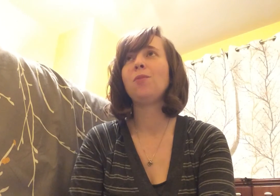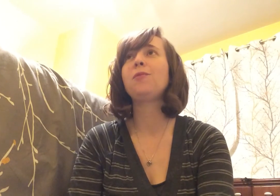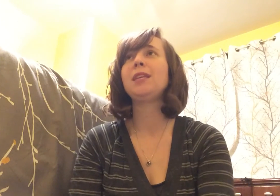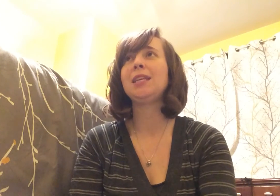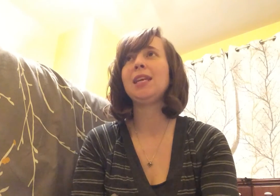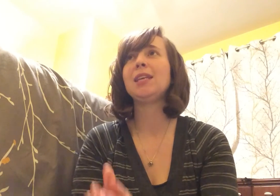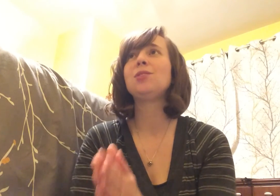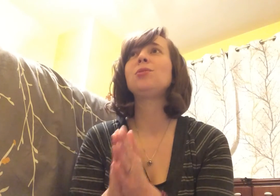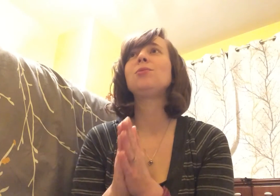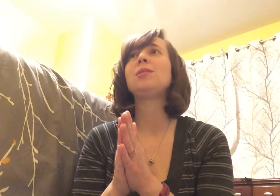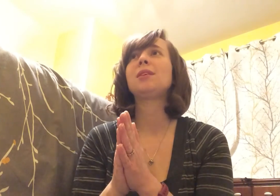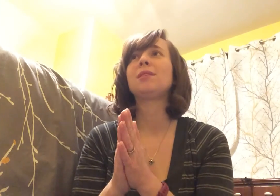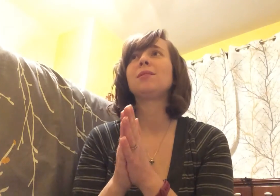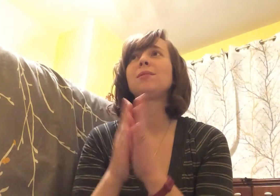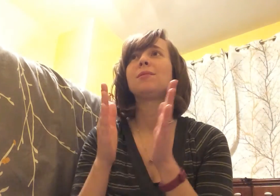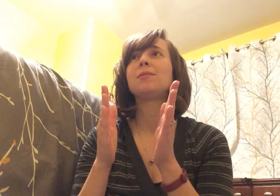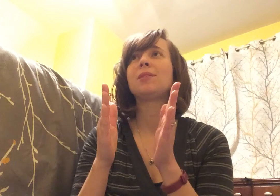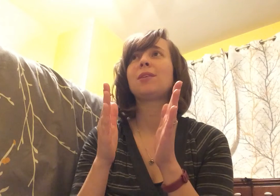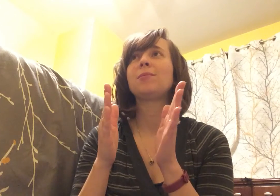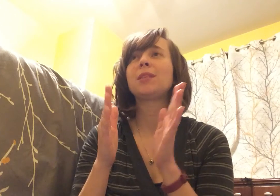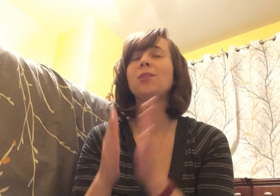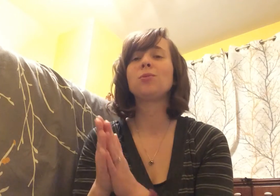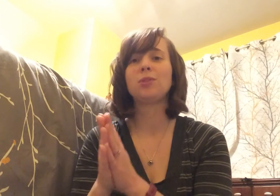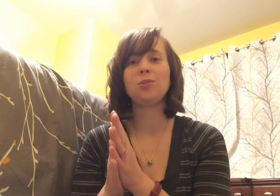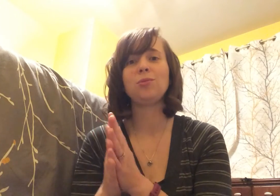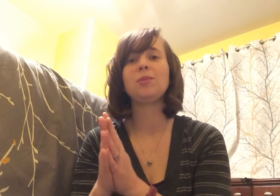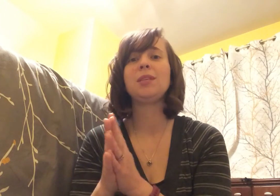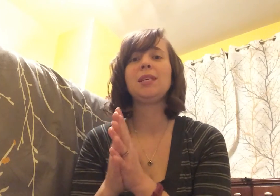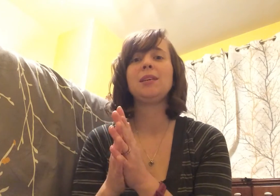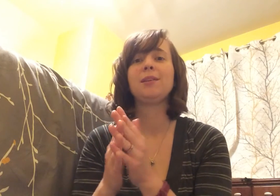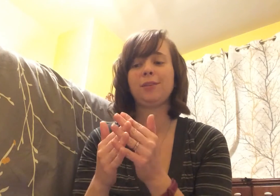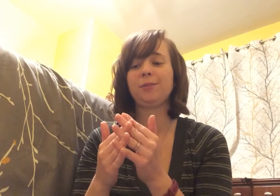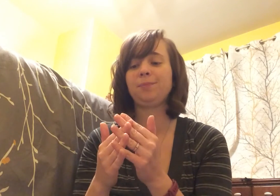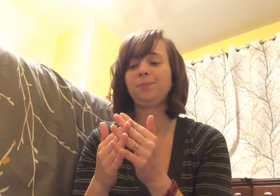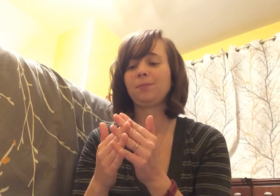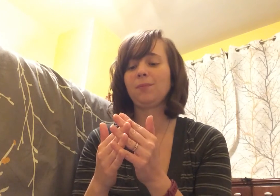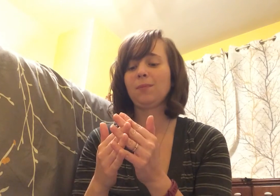hopefully getting into the schedule to do the